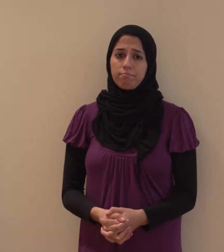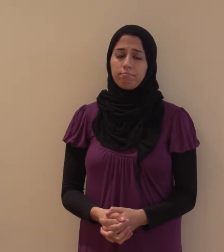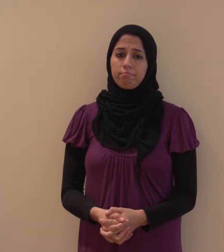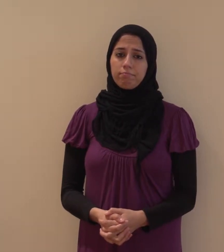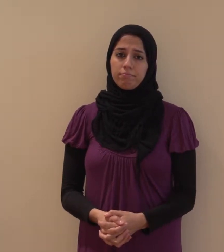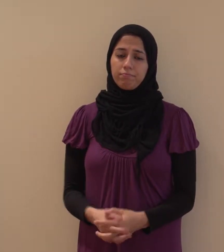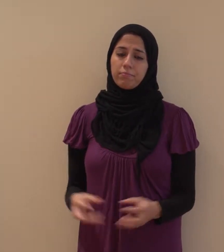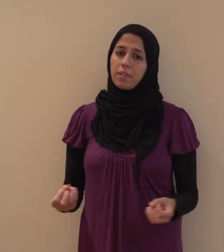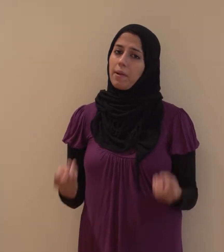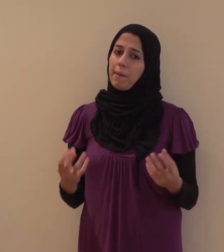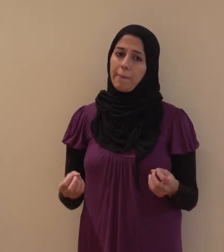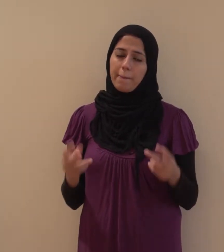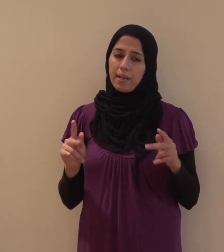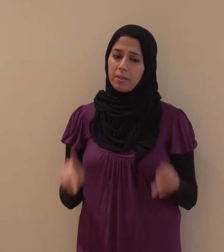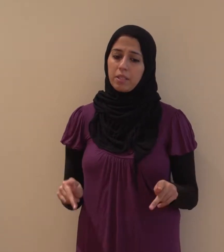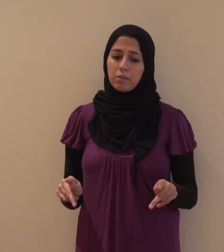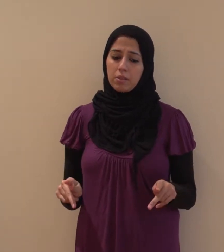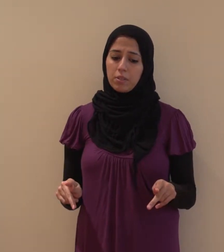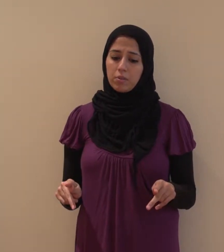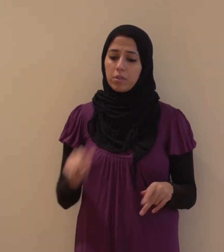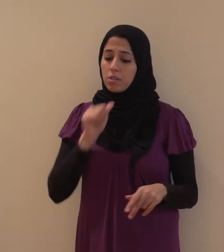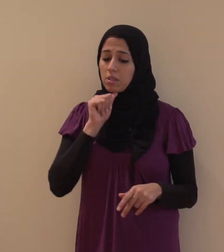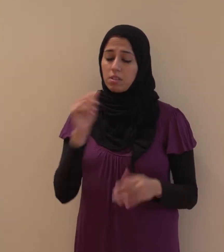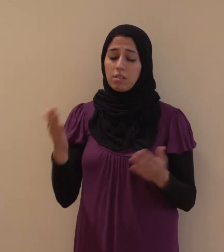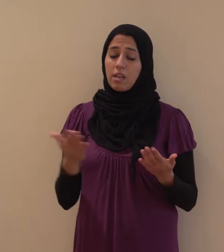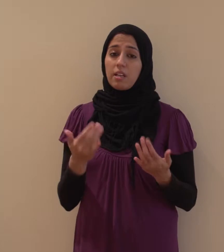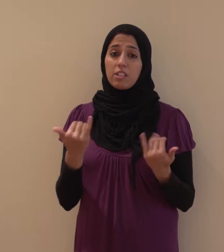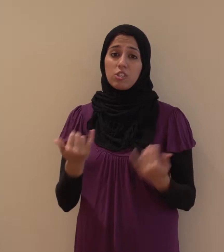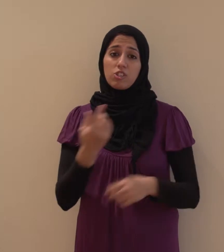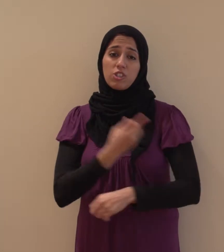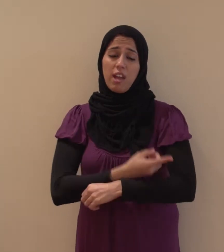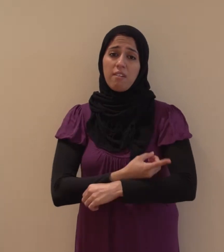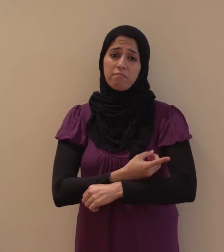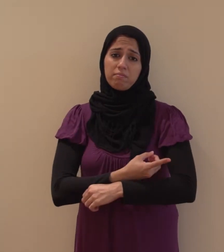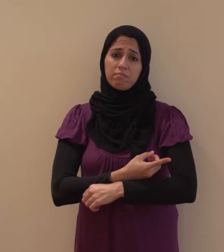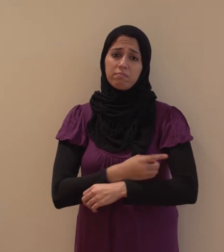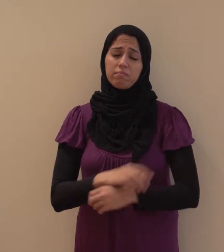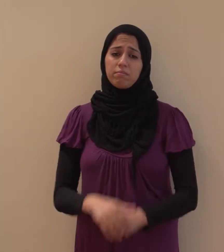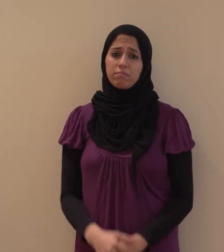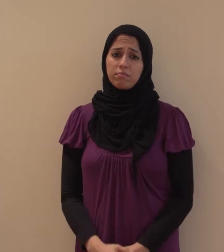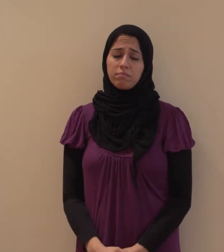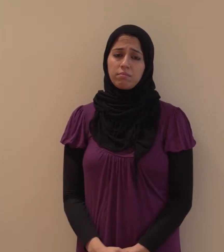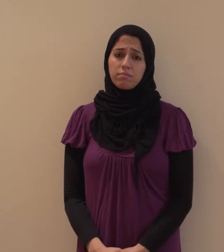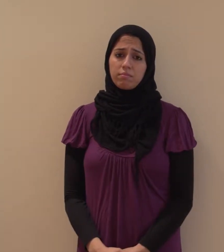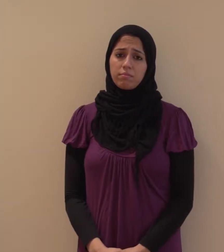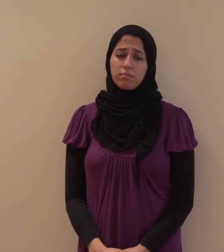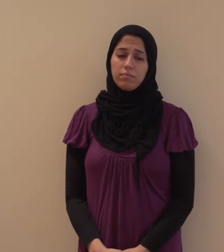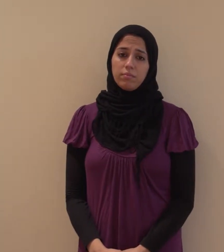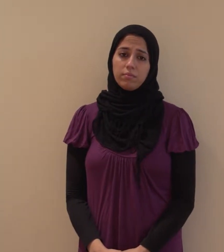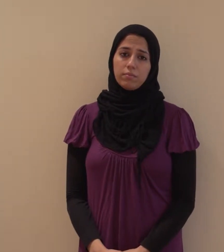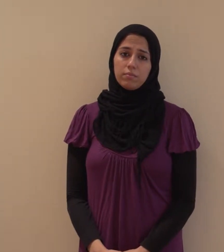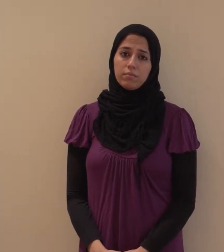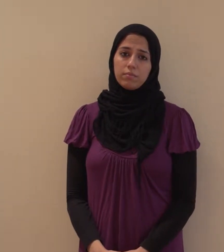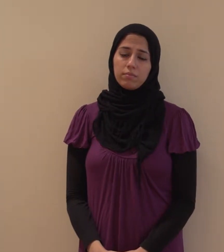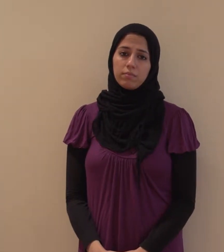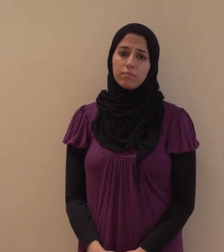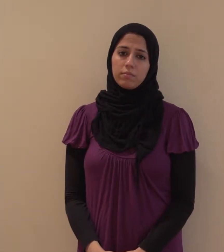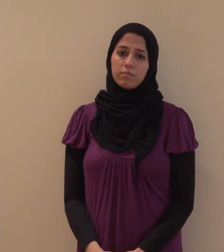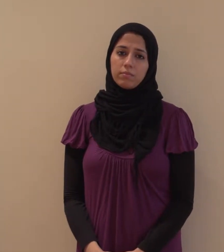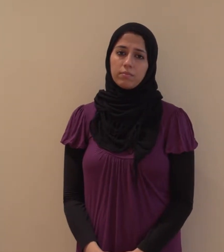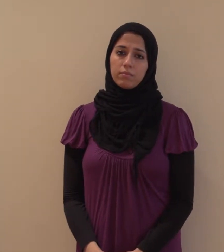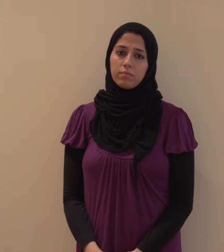you, but we don't see them today because it is the sunnah of Allah subhanahu wa ta'ala. That is the